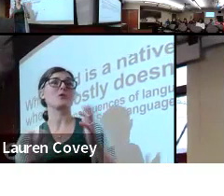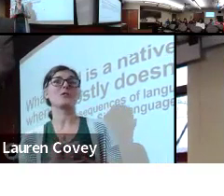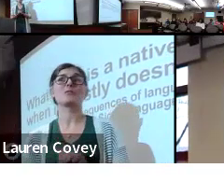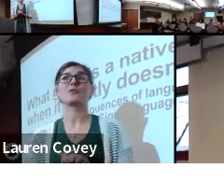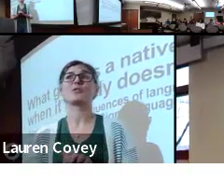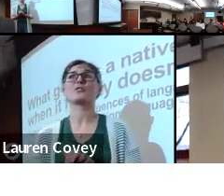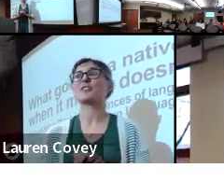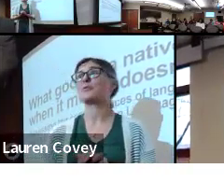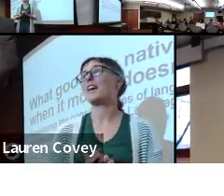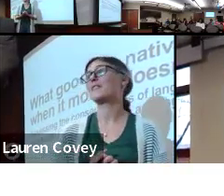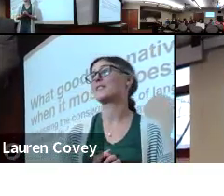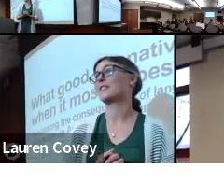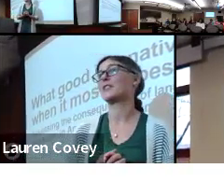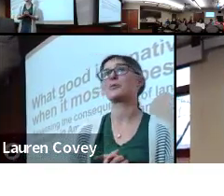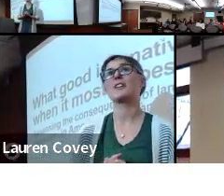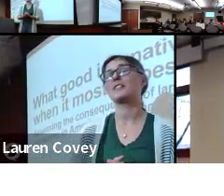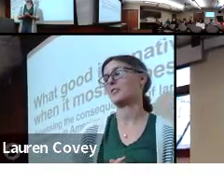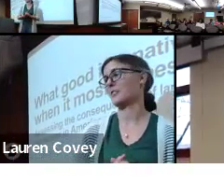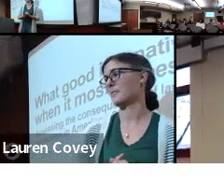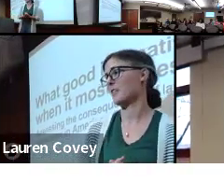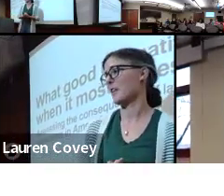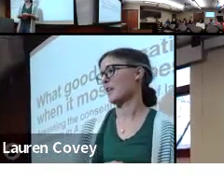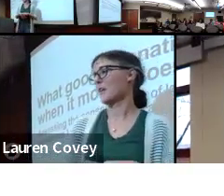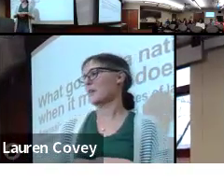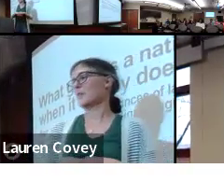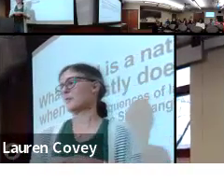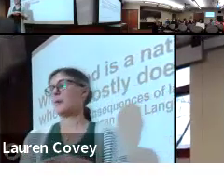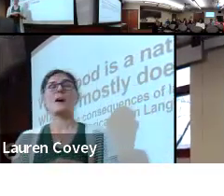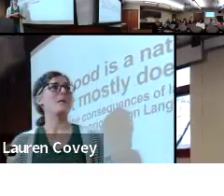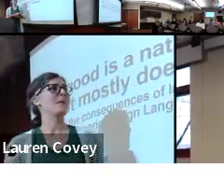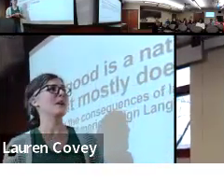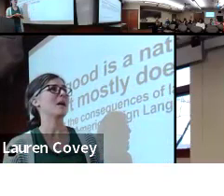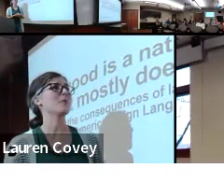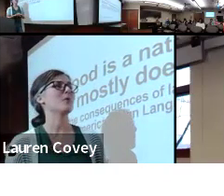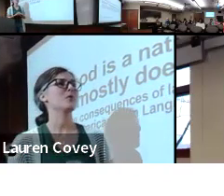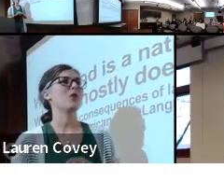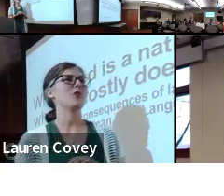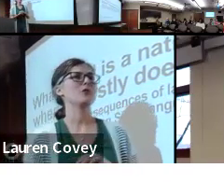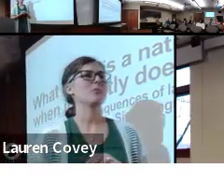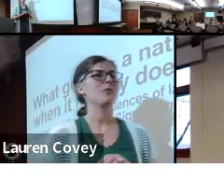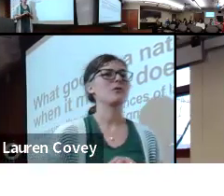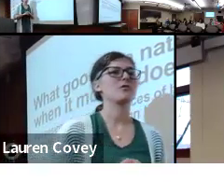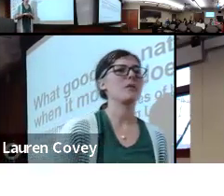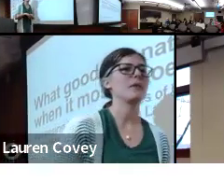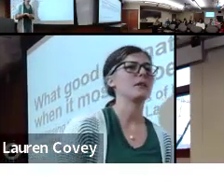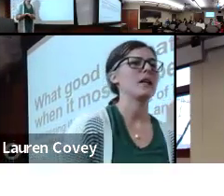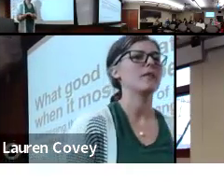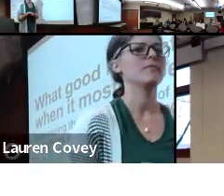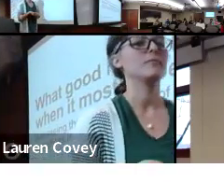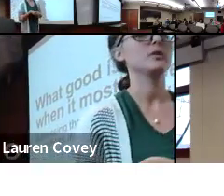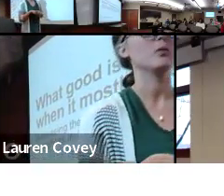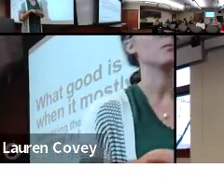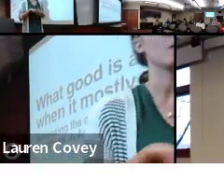Looking forward to hearing the questions that you have in the Q&A session. So I'm going to talk to you about something